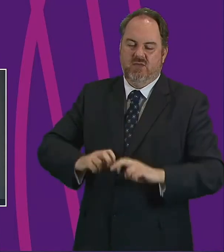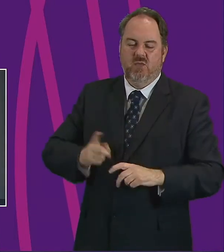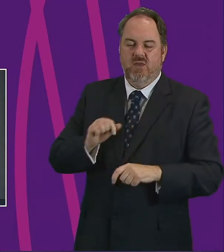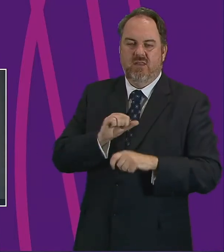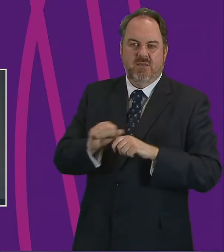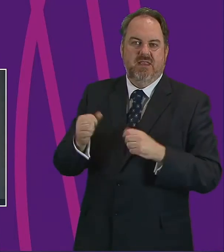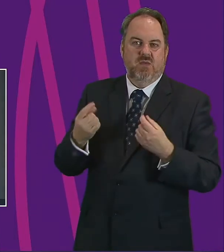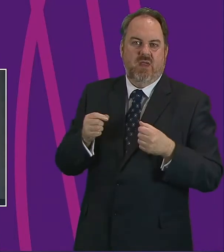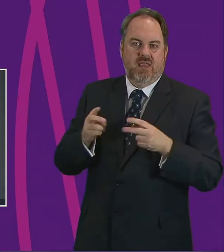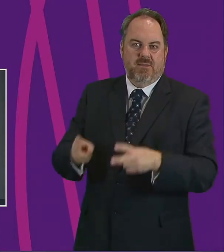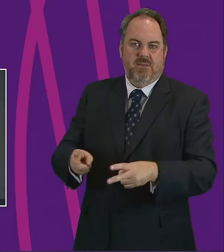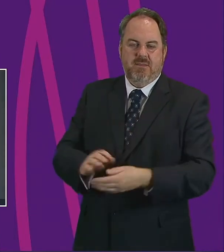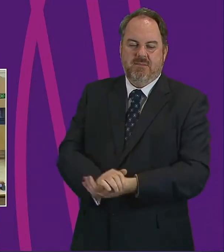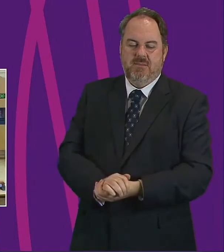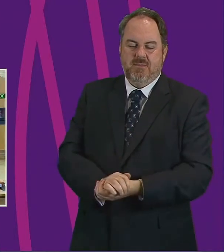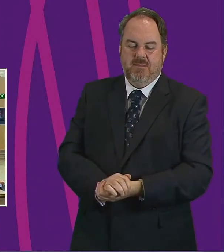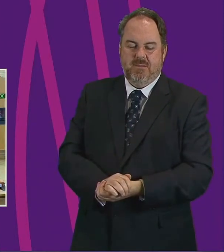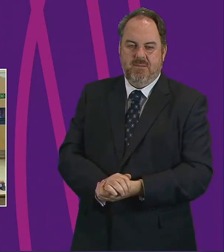that to be the case.